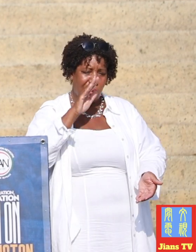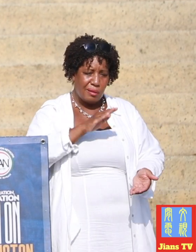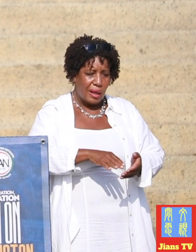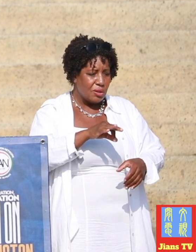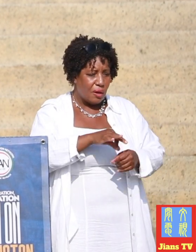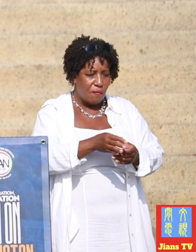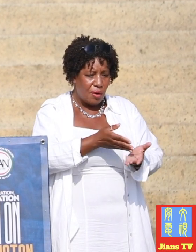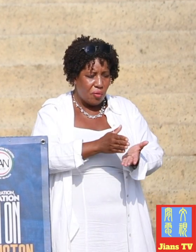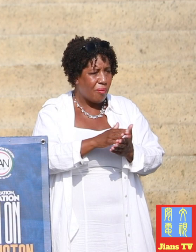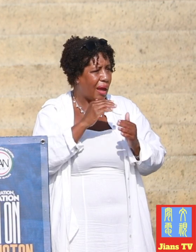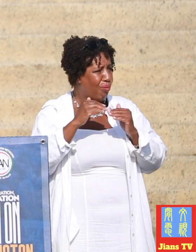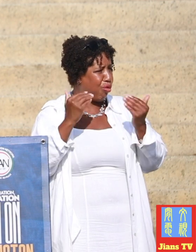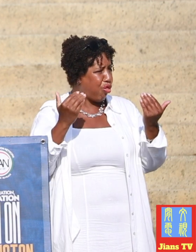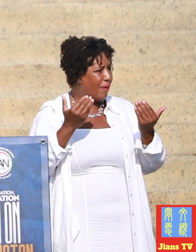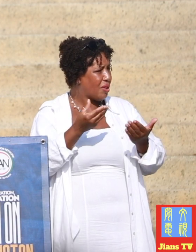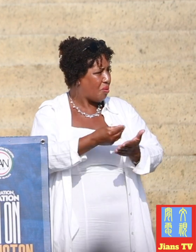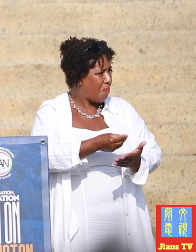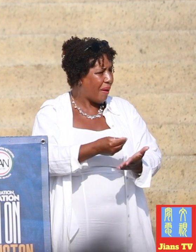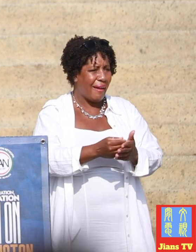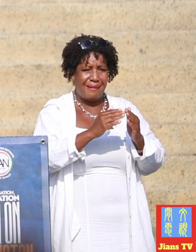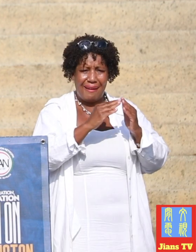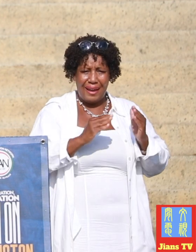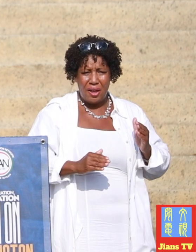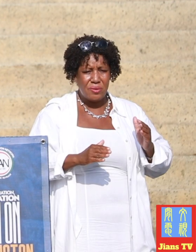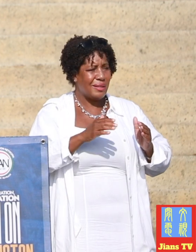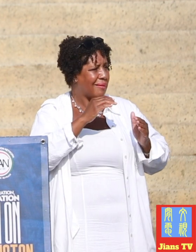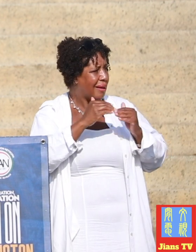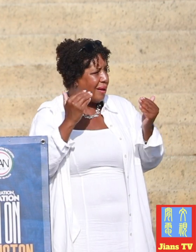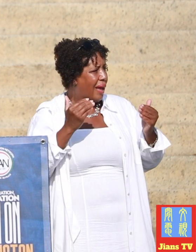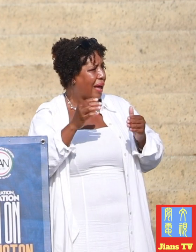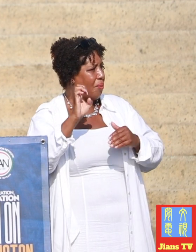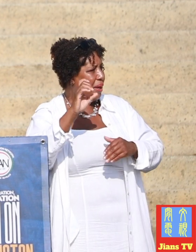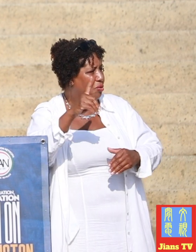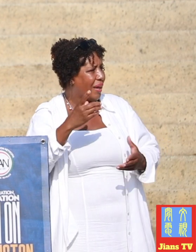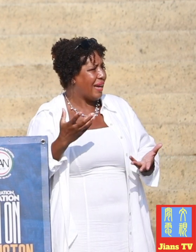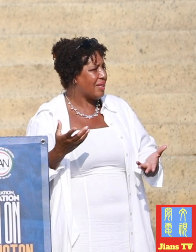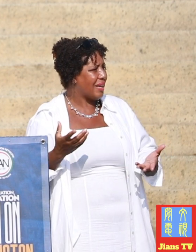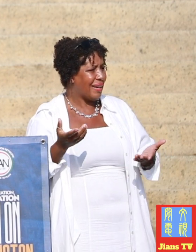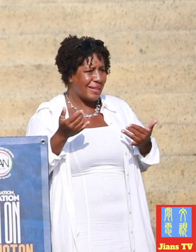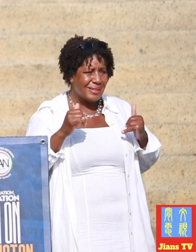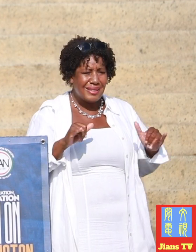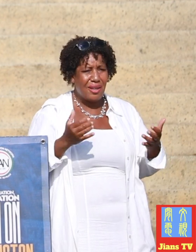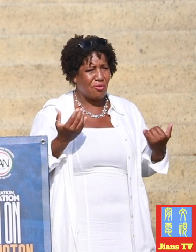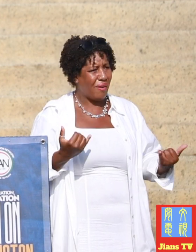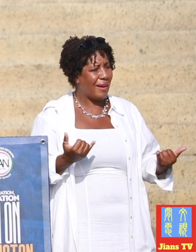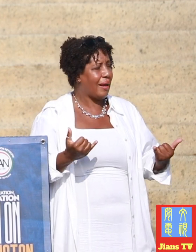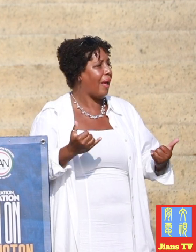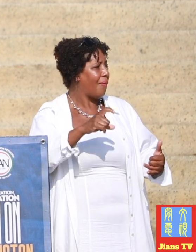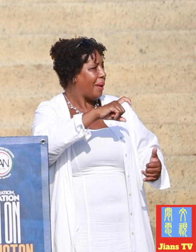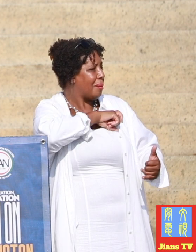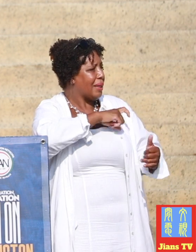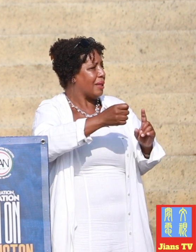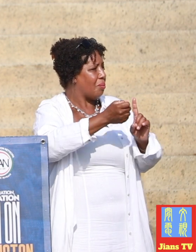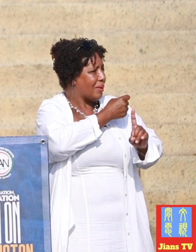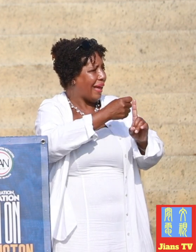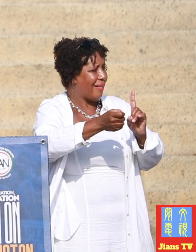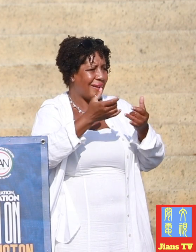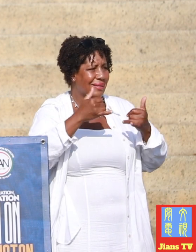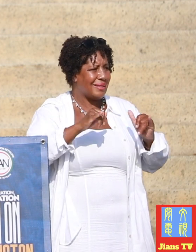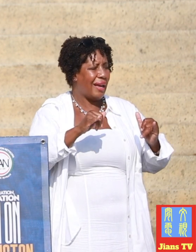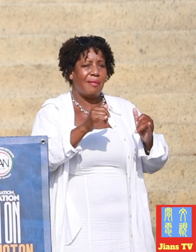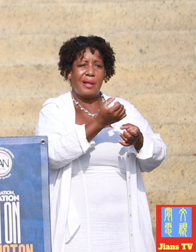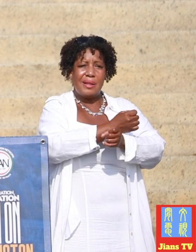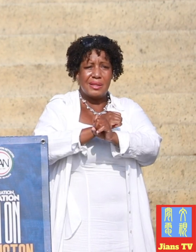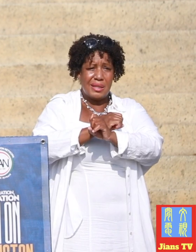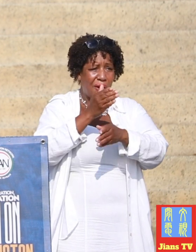rights, unequal access to capital, to housing, to unequal education, and still today, police brutality.